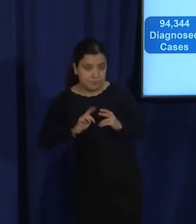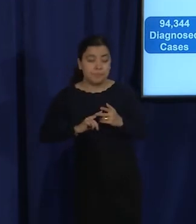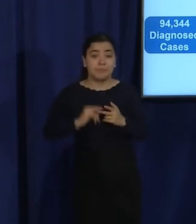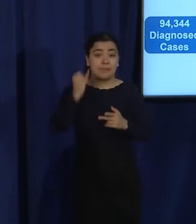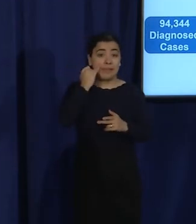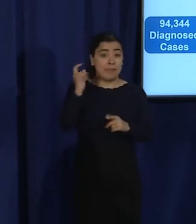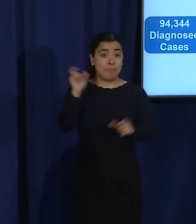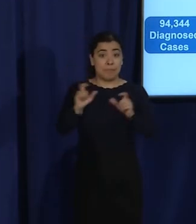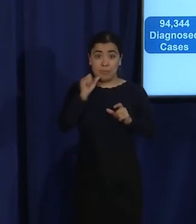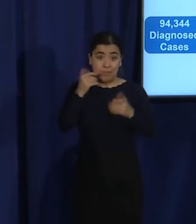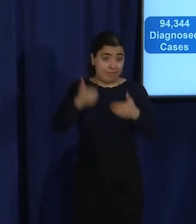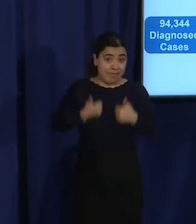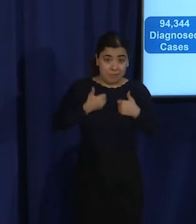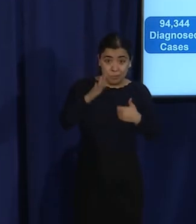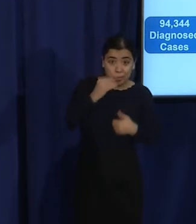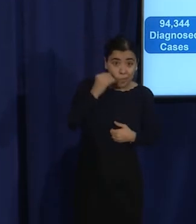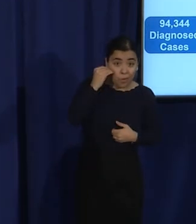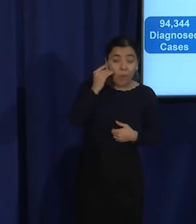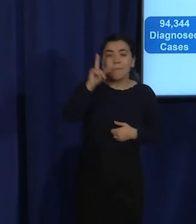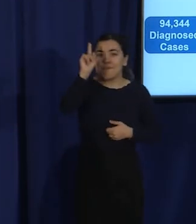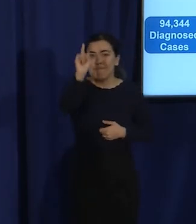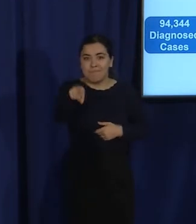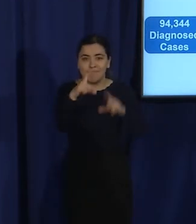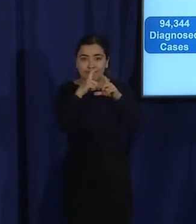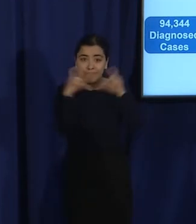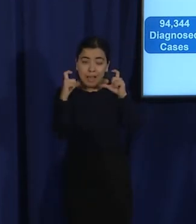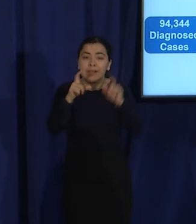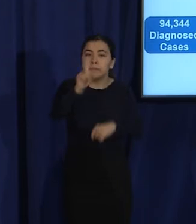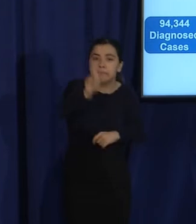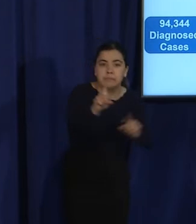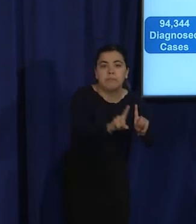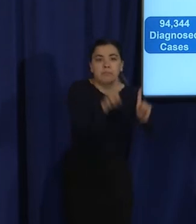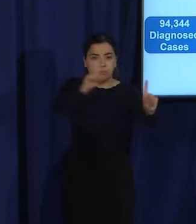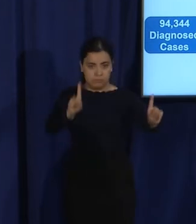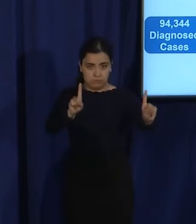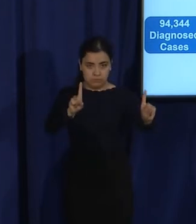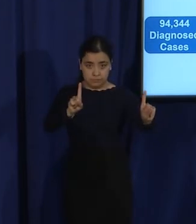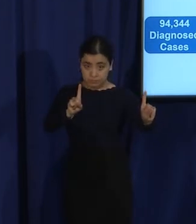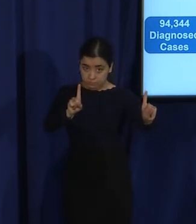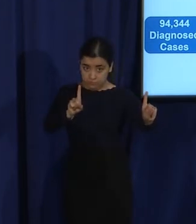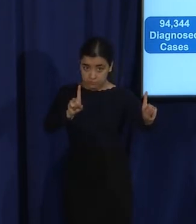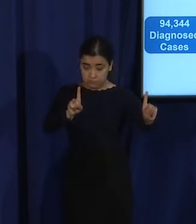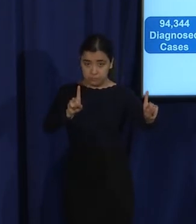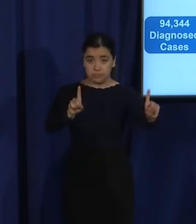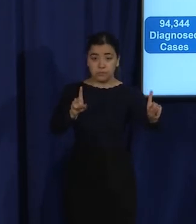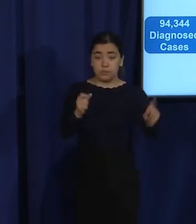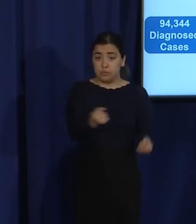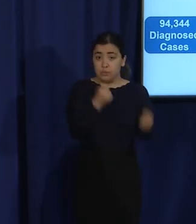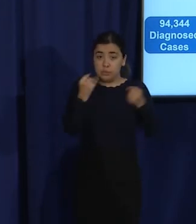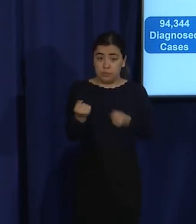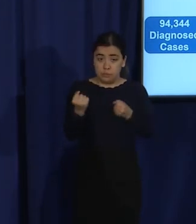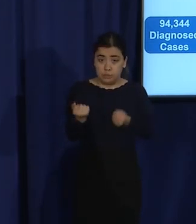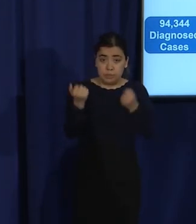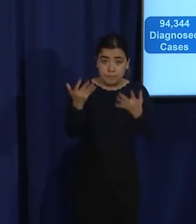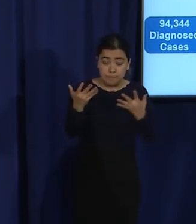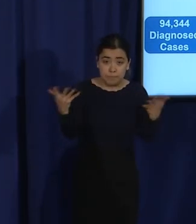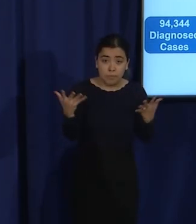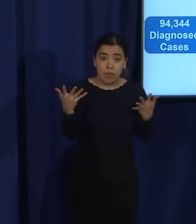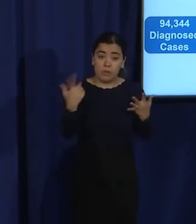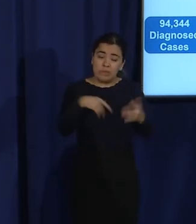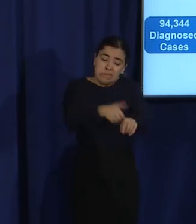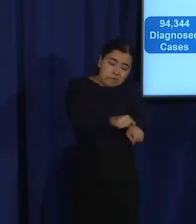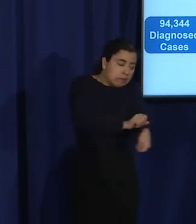wearing masks and social distancing. But the strong recommendation is to do everything we can